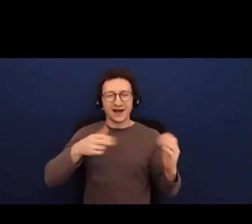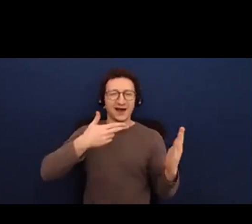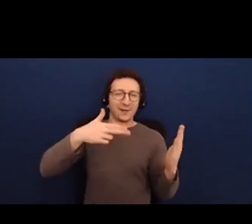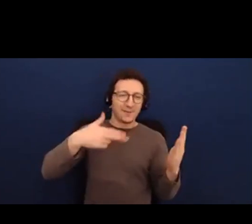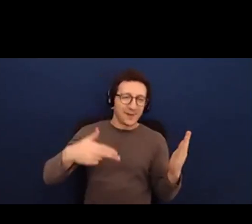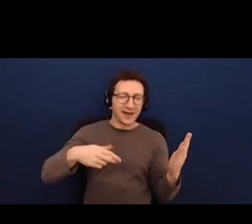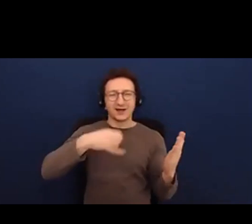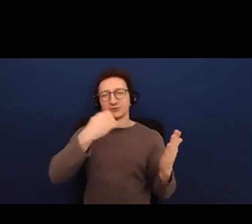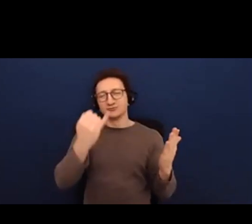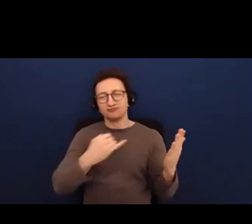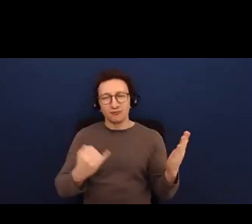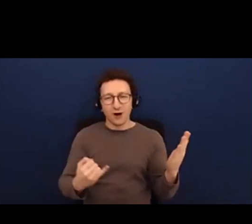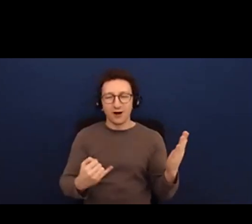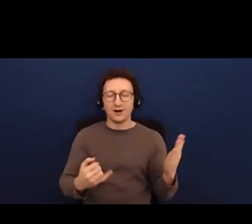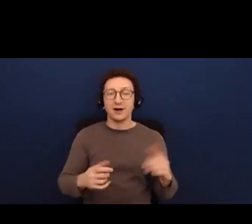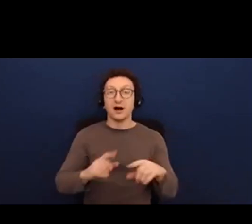two. David?